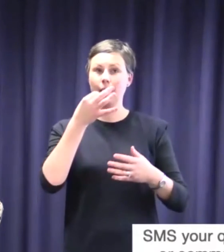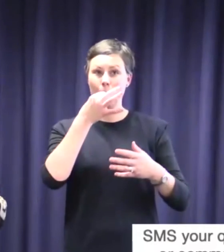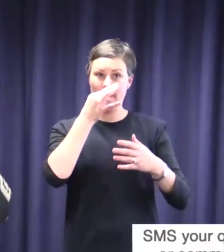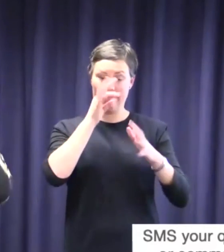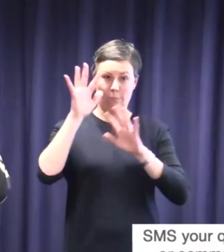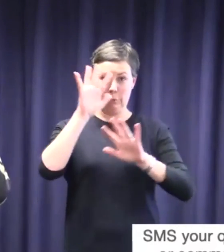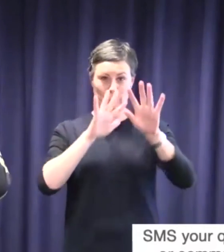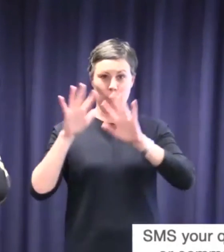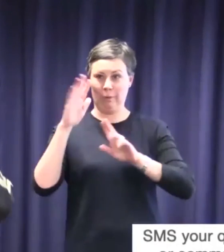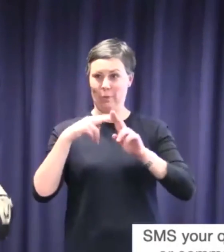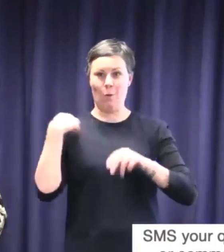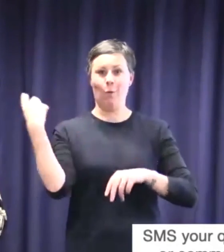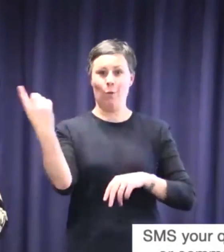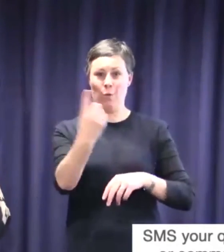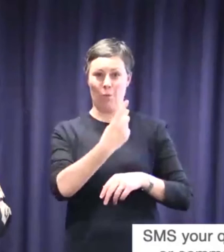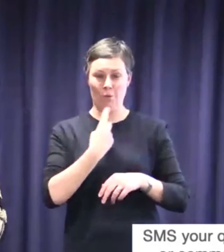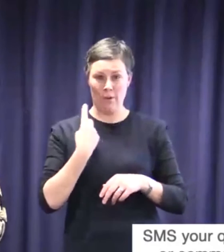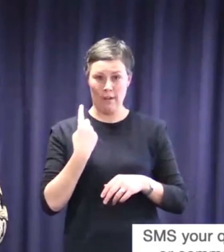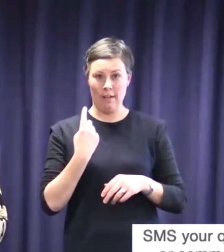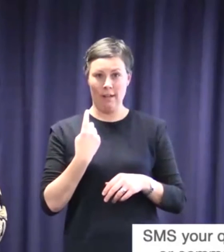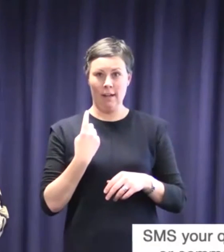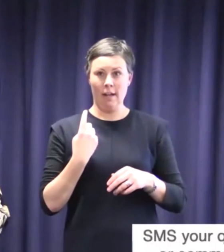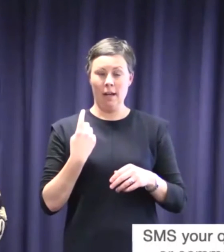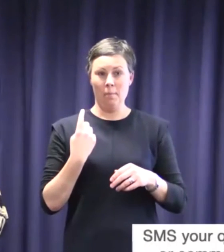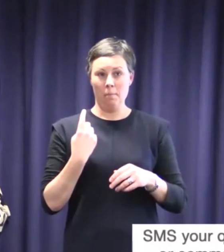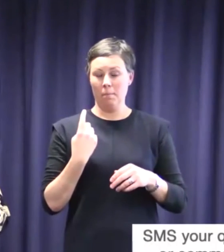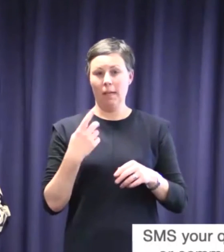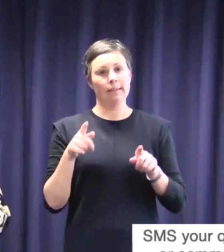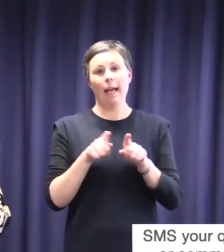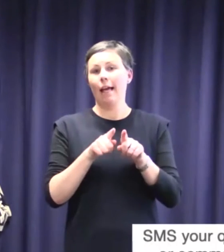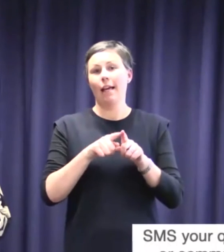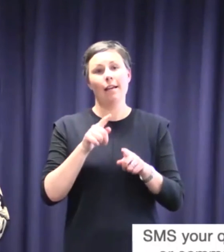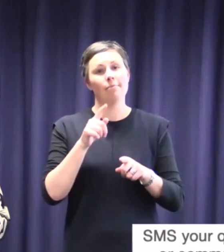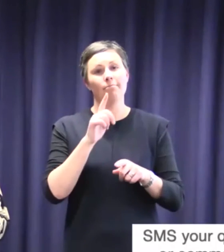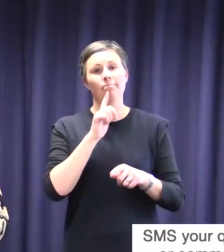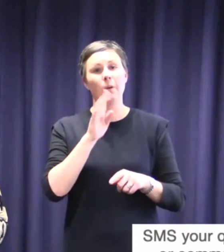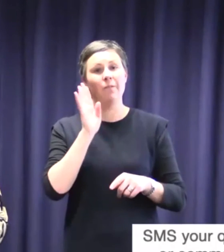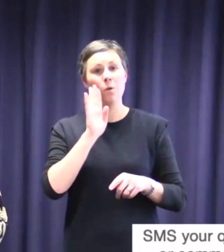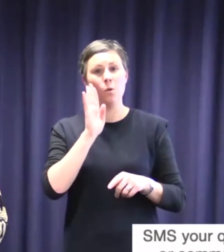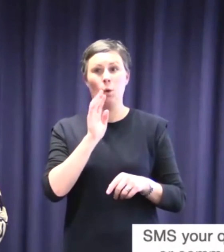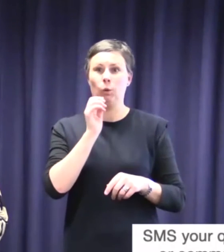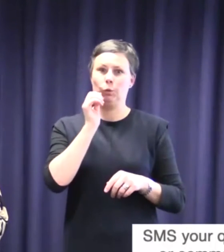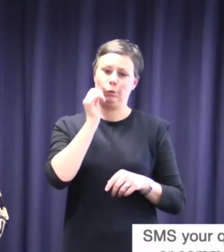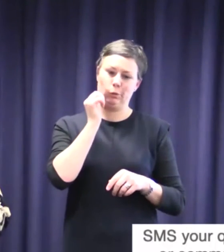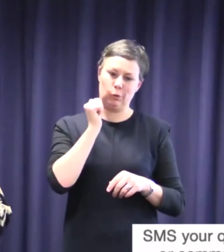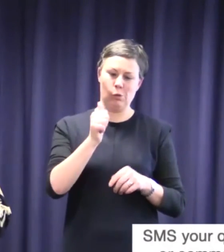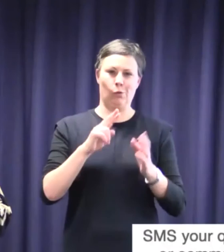confusing for everybody at this particular point in time, but as I have said, the good news that we